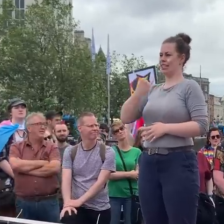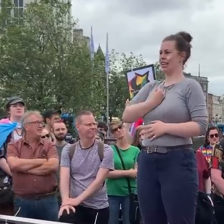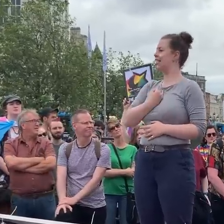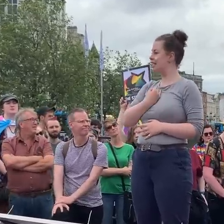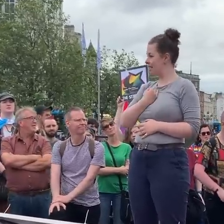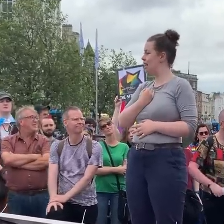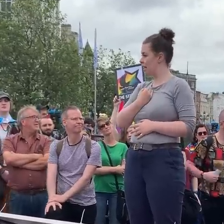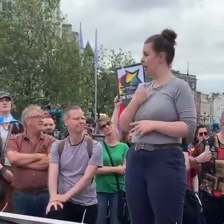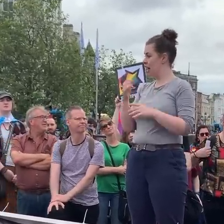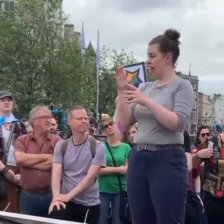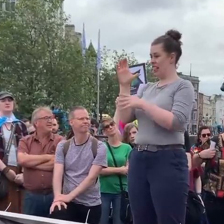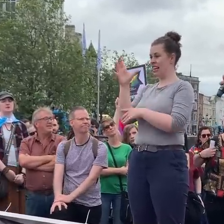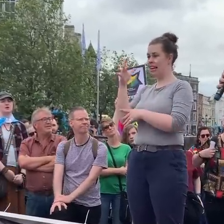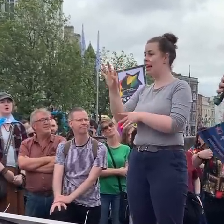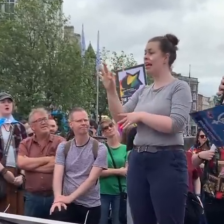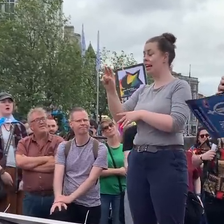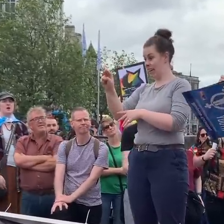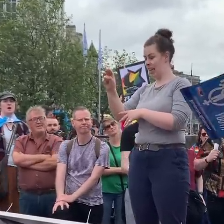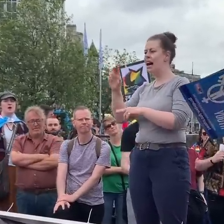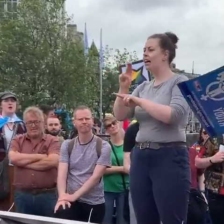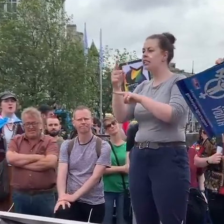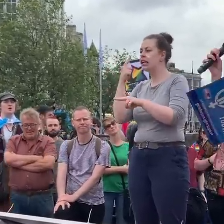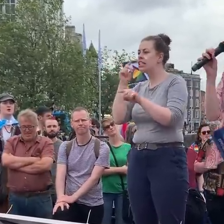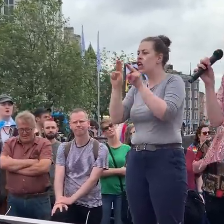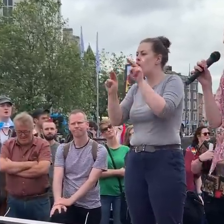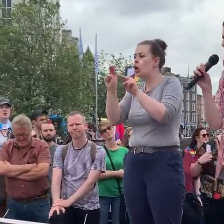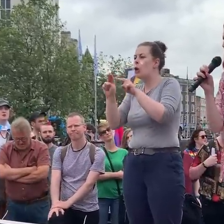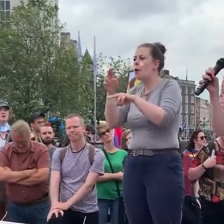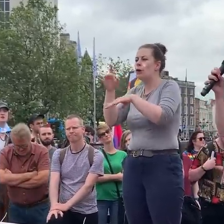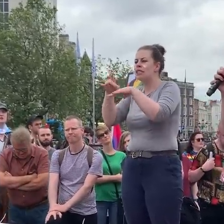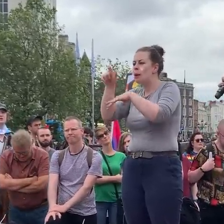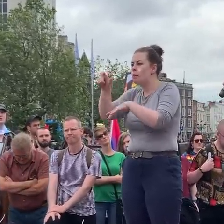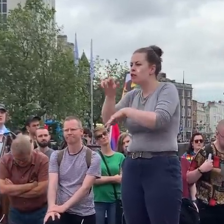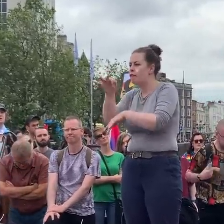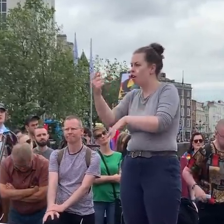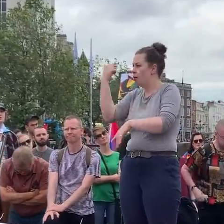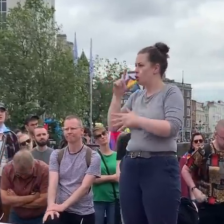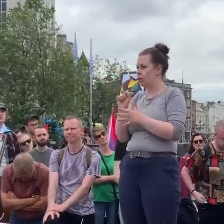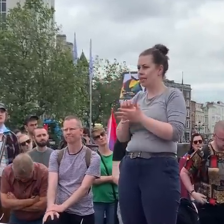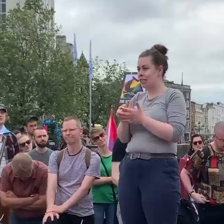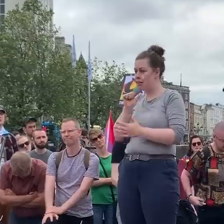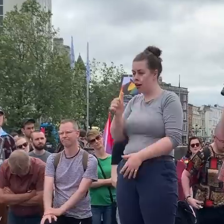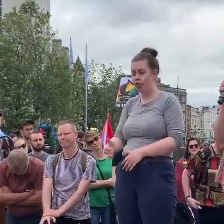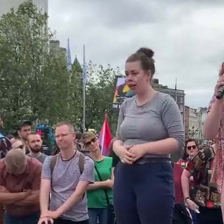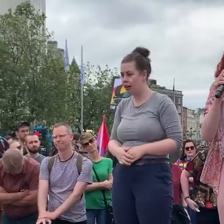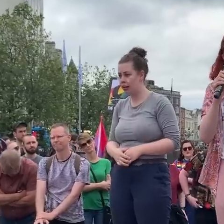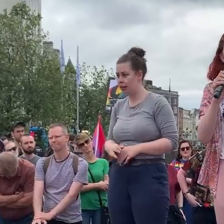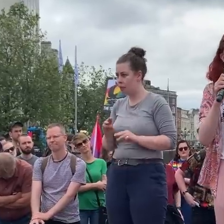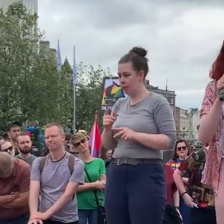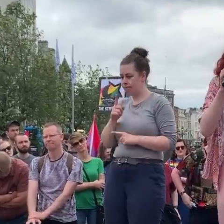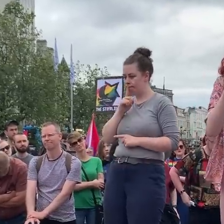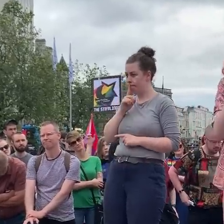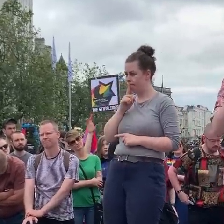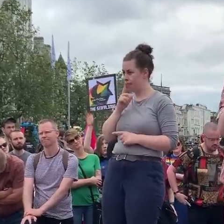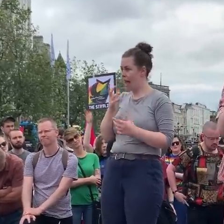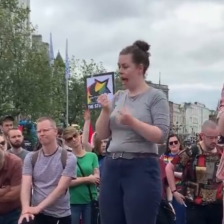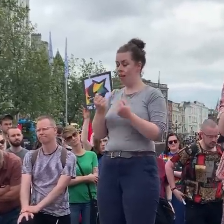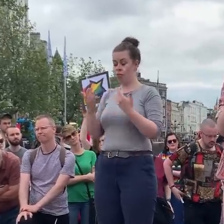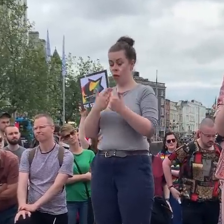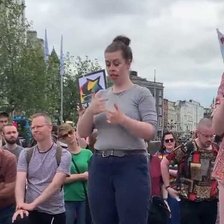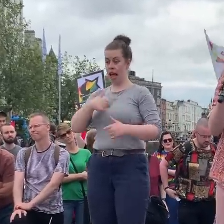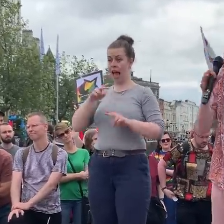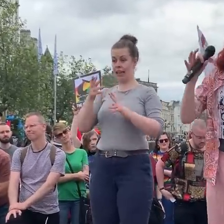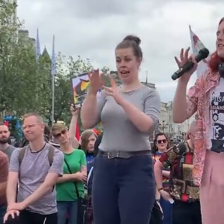patient since January 2018. Their assessment model forces people to choose between access